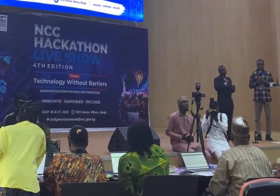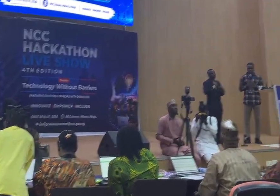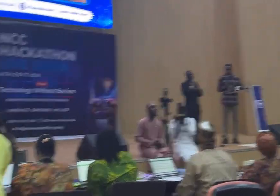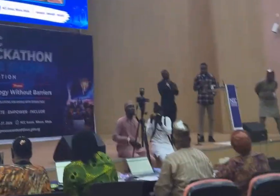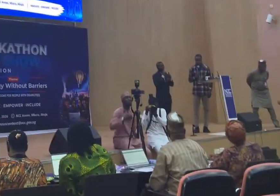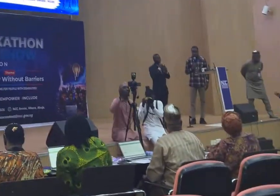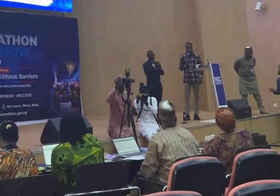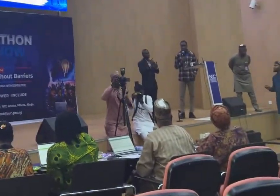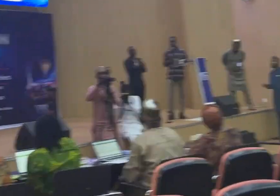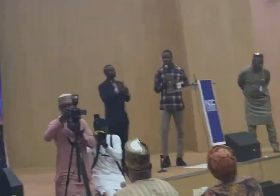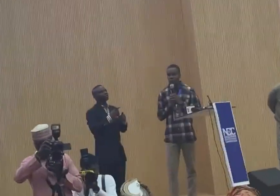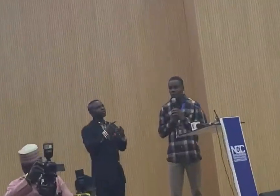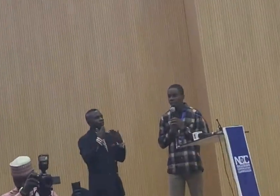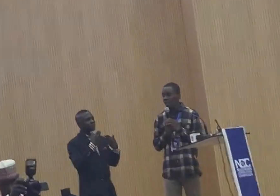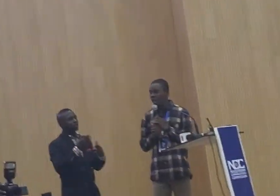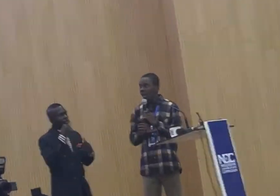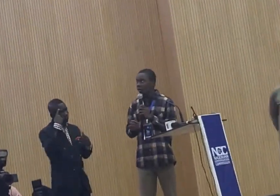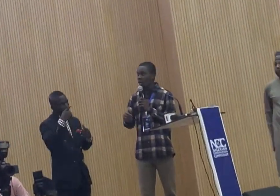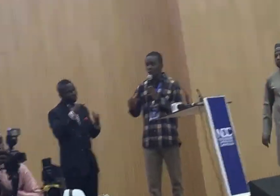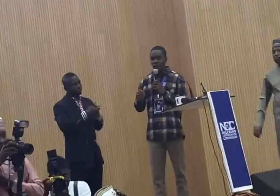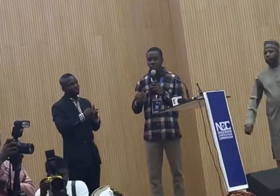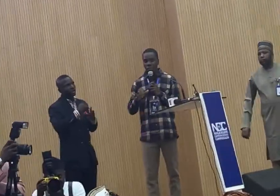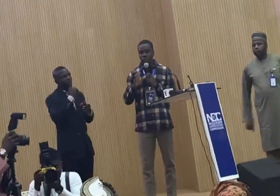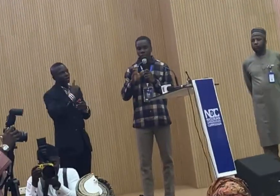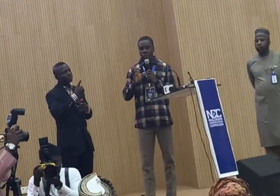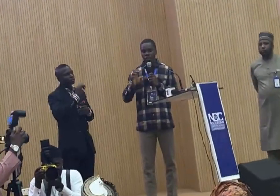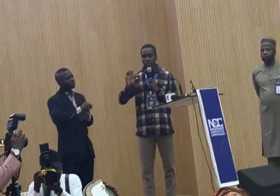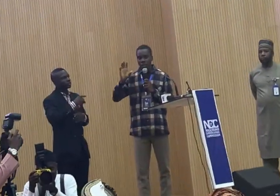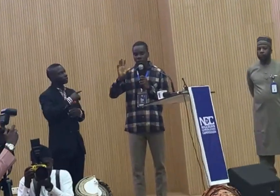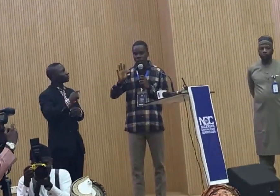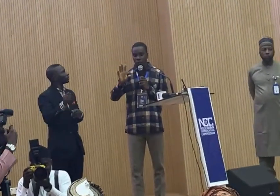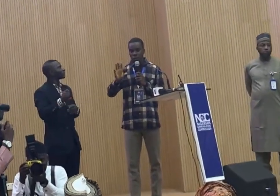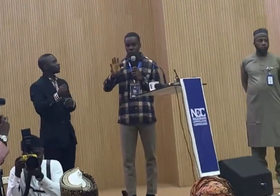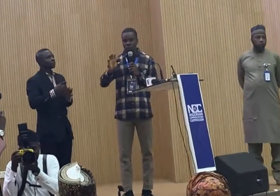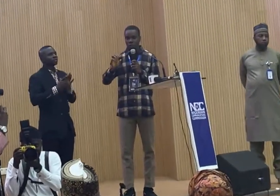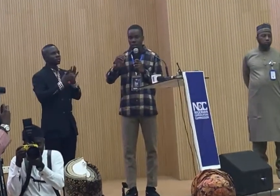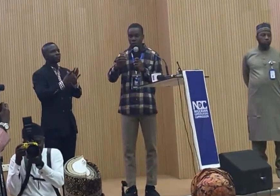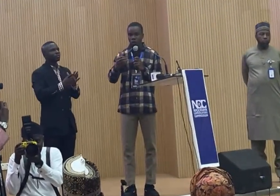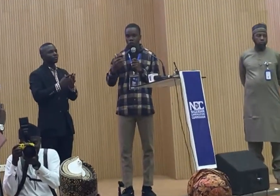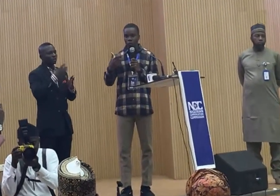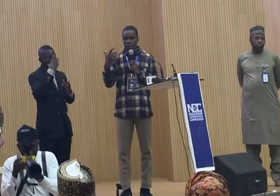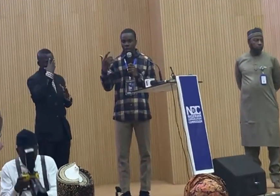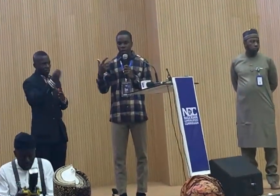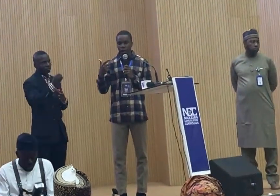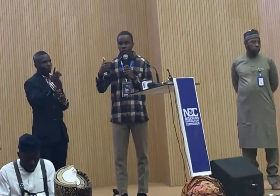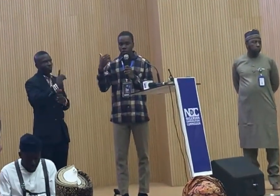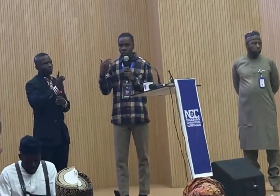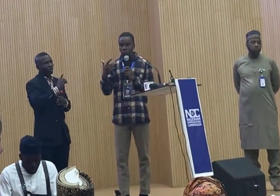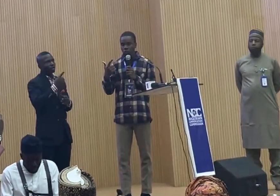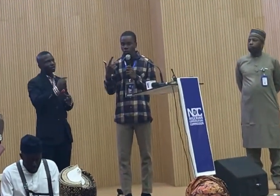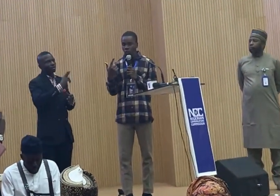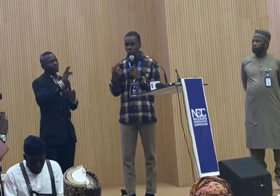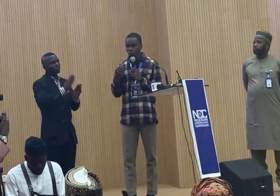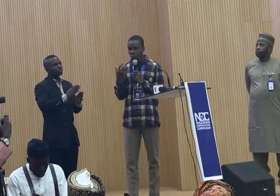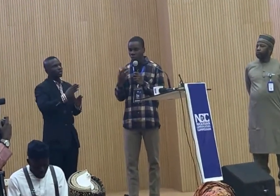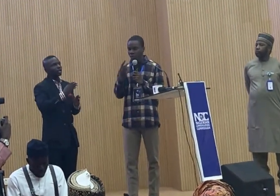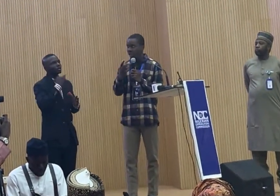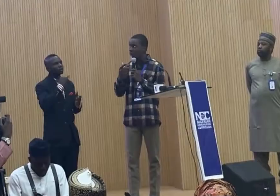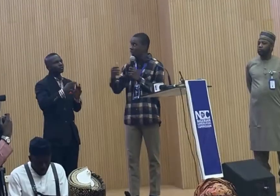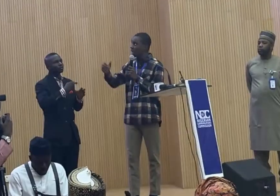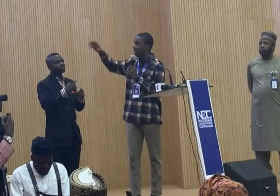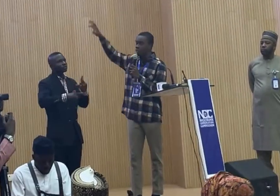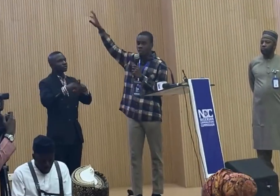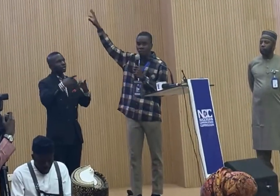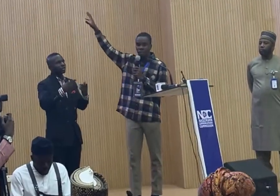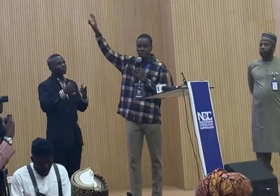sir. Right. Thank you very much, sir, for that. Actually, the demonstration captures where the user was doing the